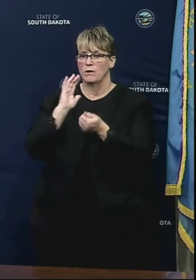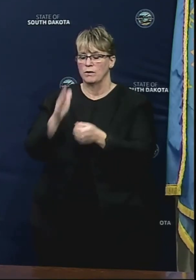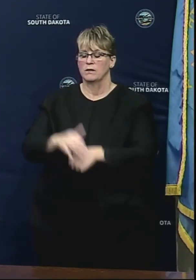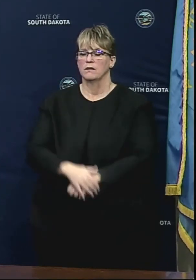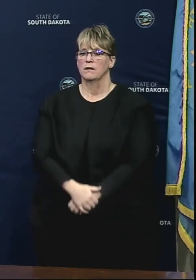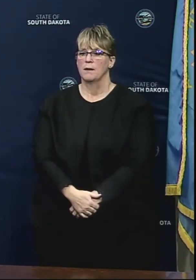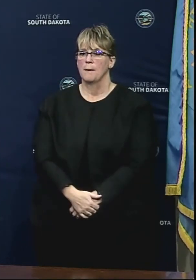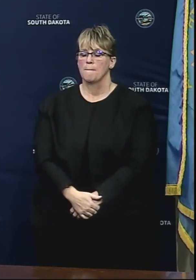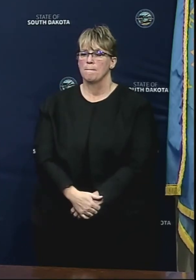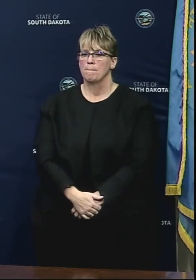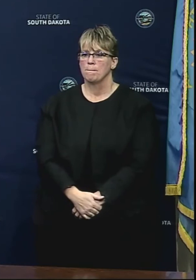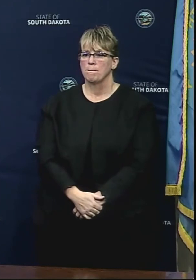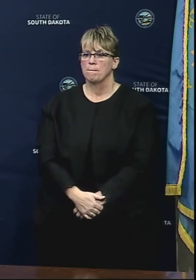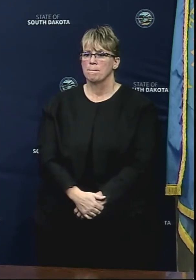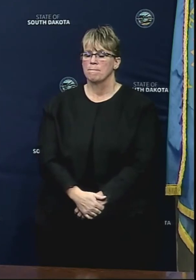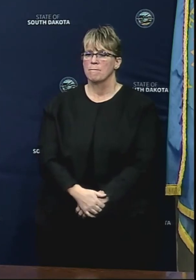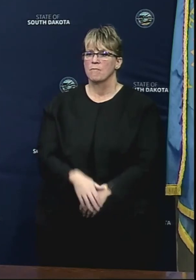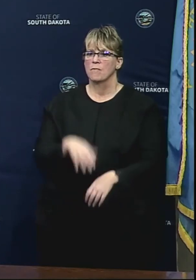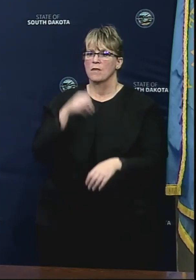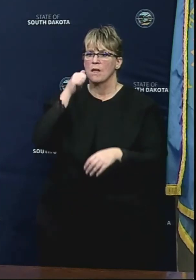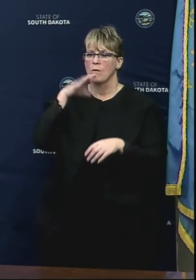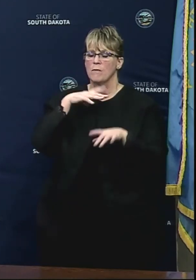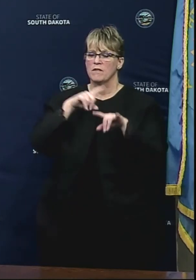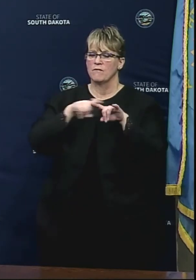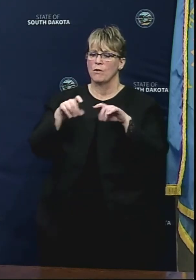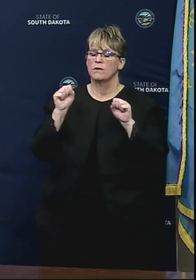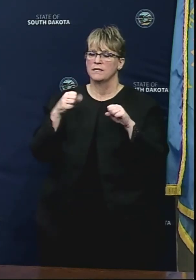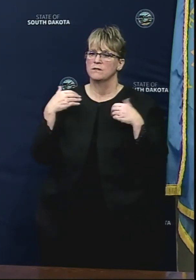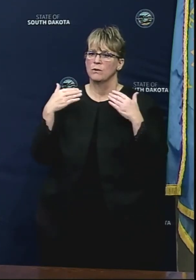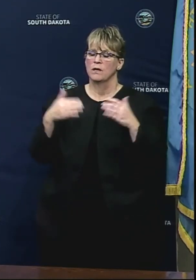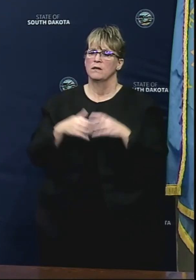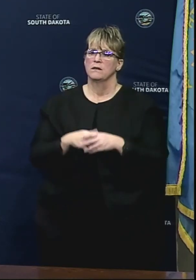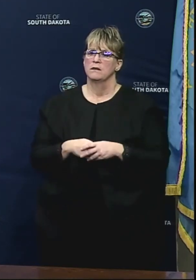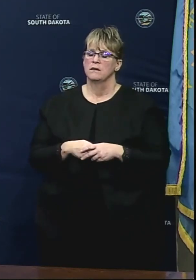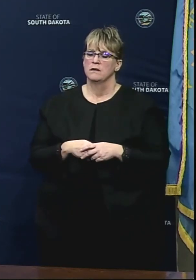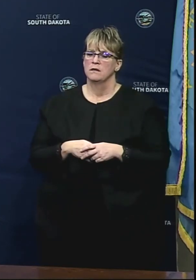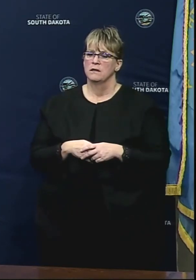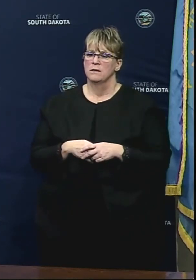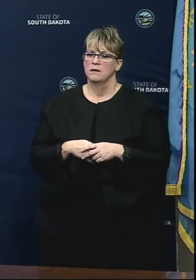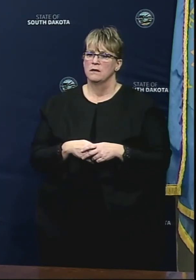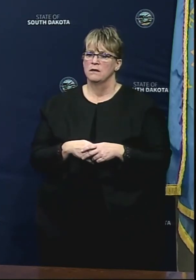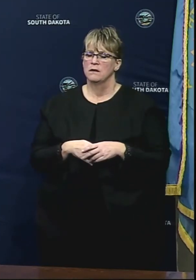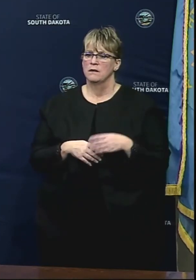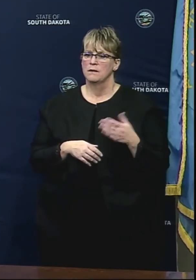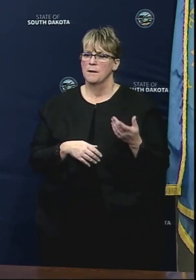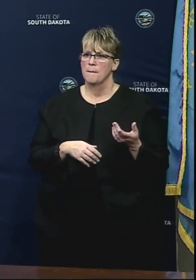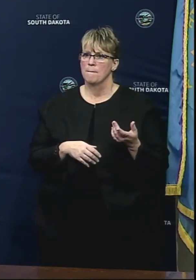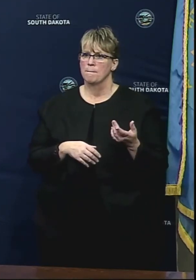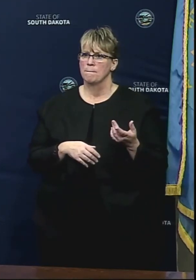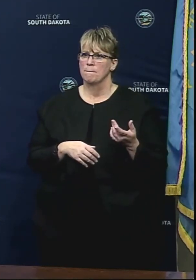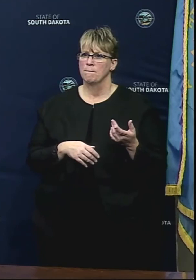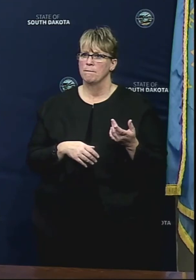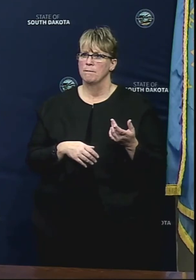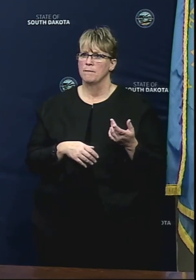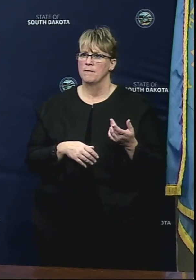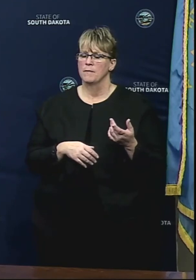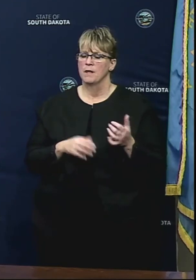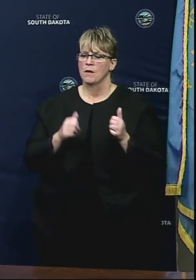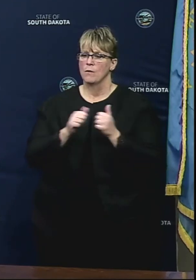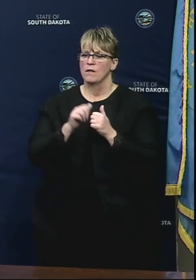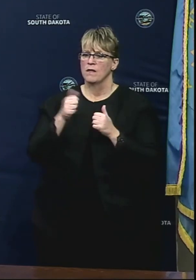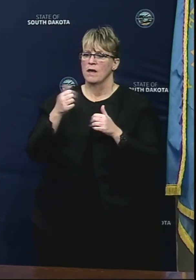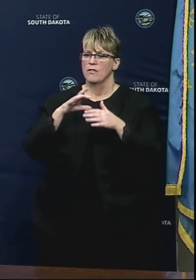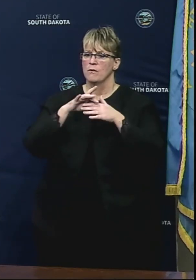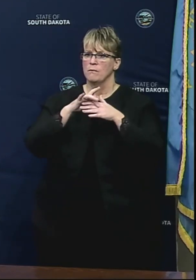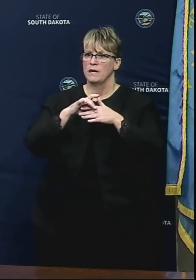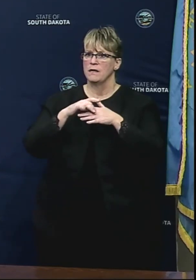Governor, this is Chelsea Dickens at News Center 1. Yes, Chelsea, go ahead. So in terms of other meat processing plants without